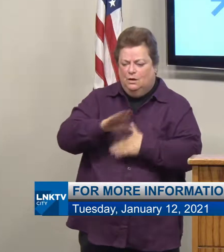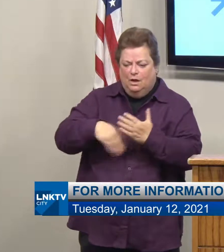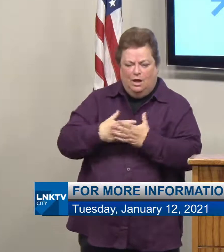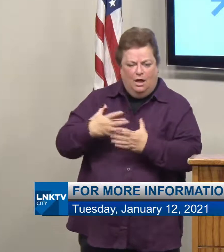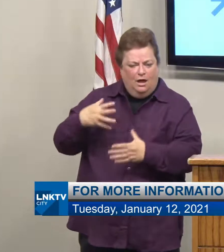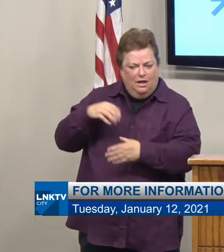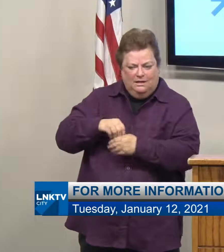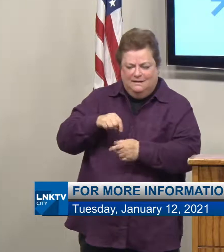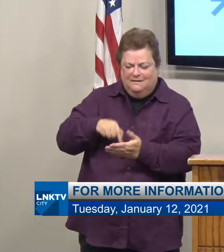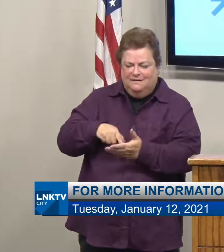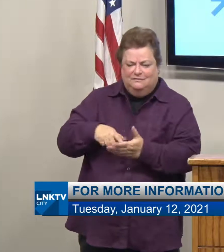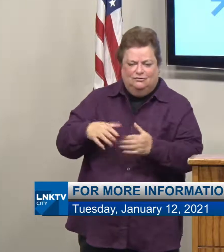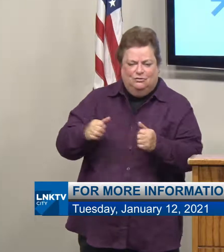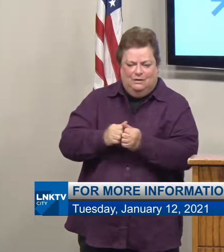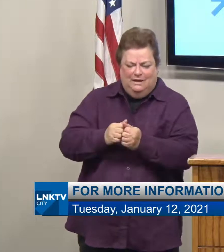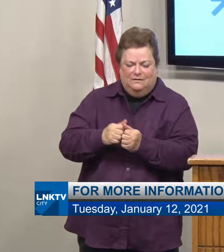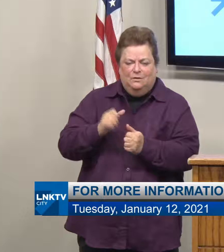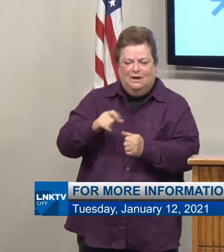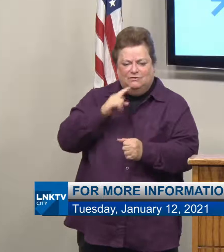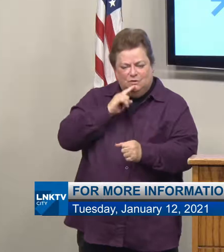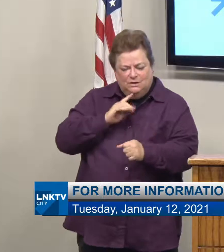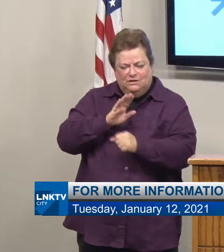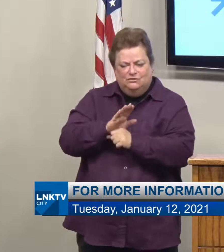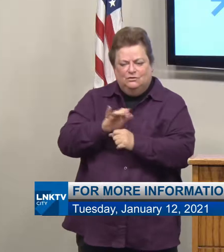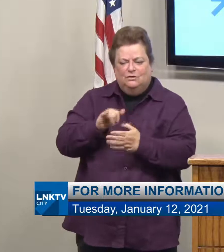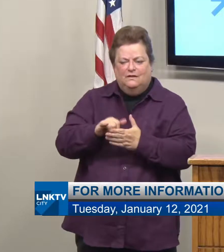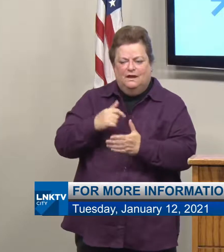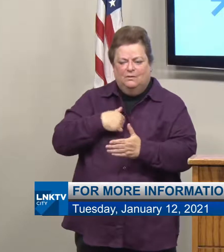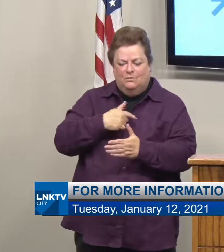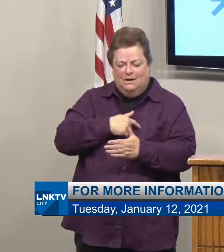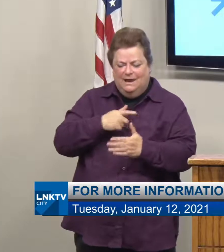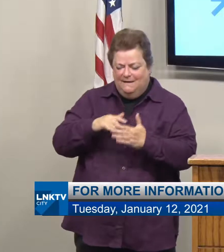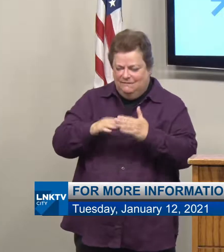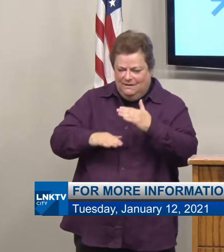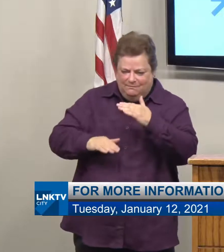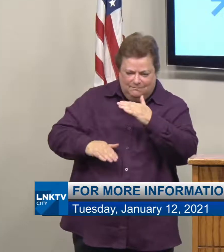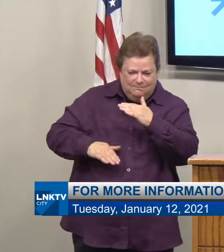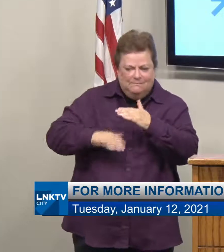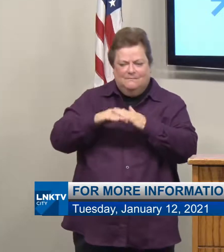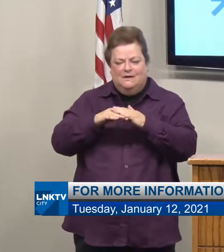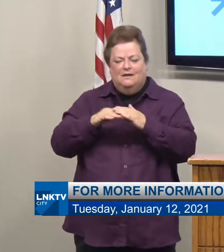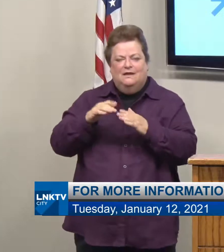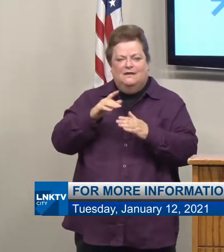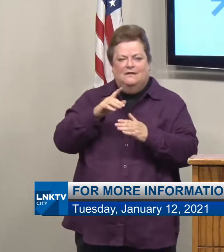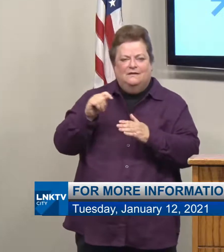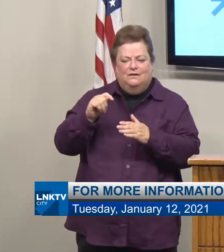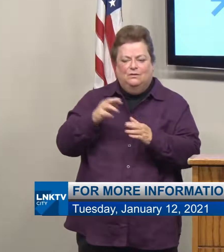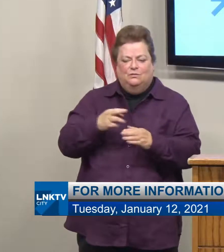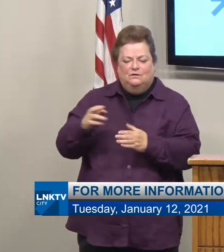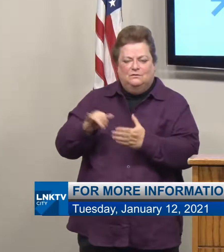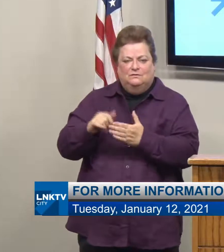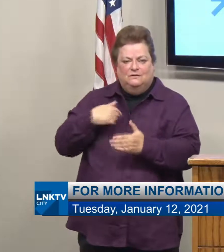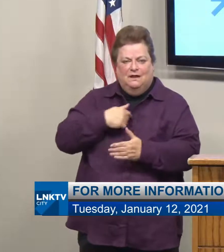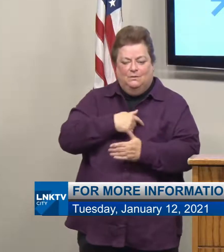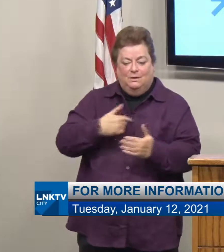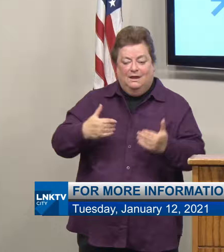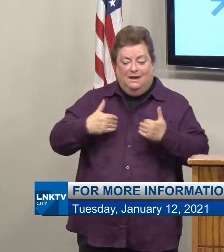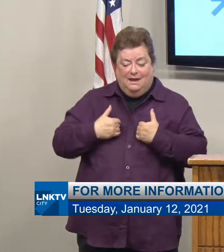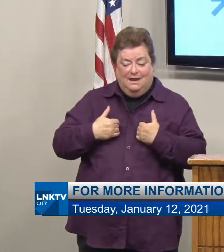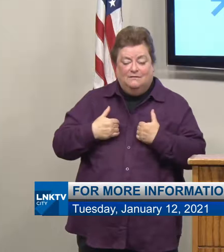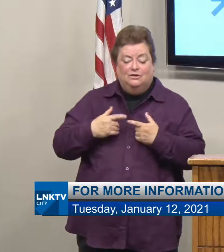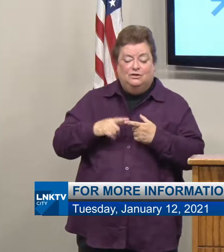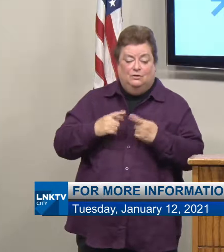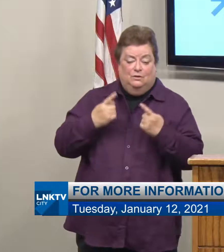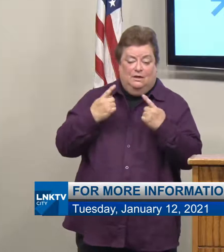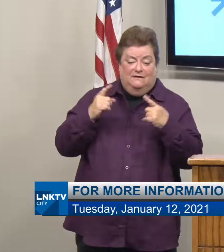together, and we need to ensure that we have that we are maximizing the resources we have in order to